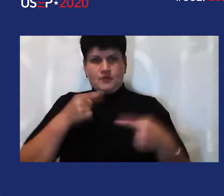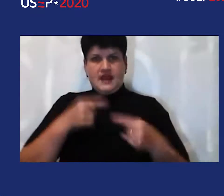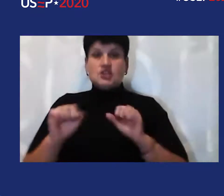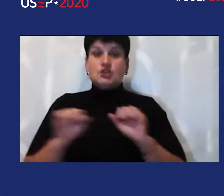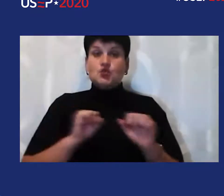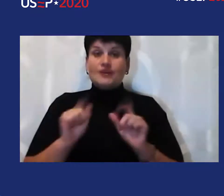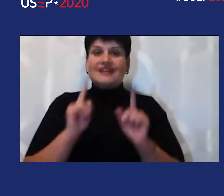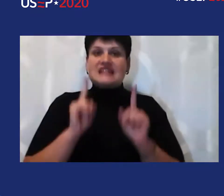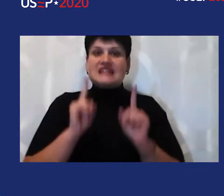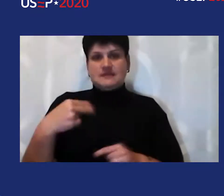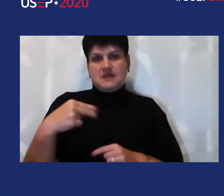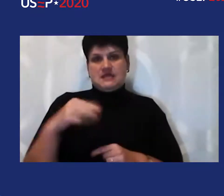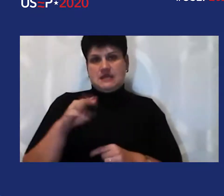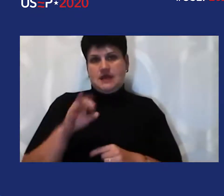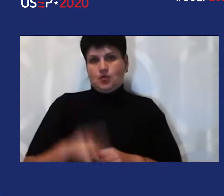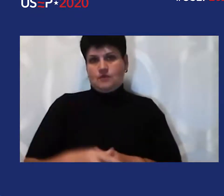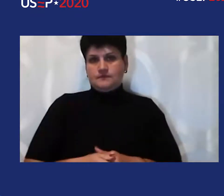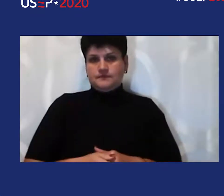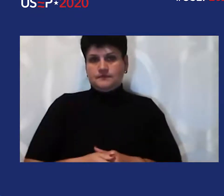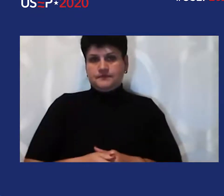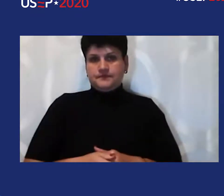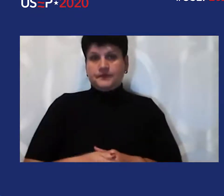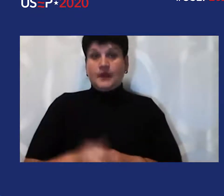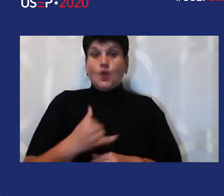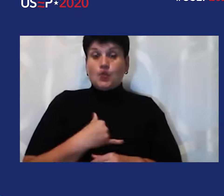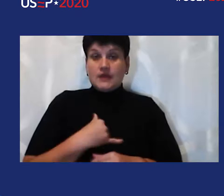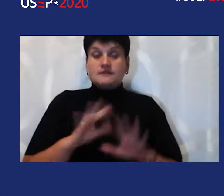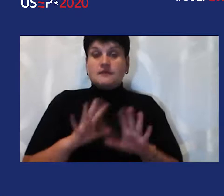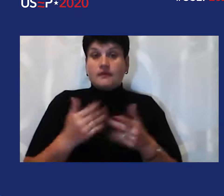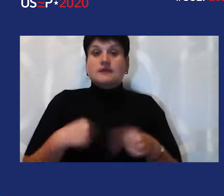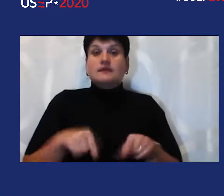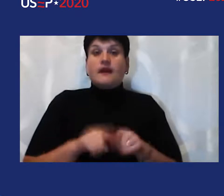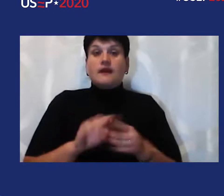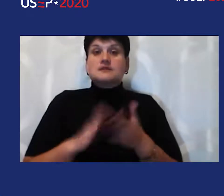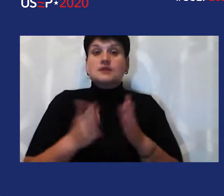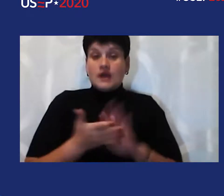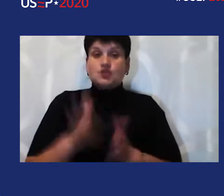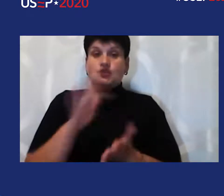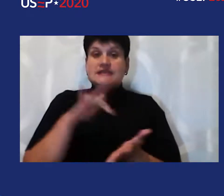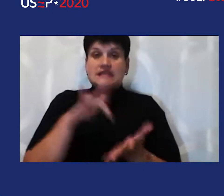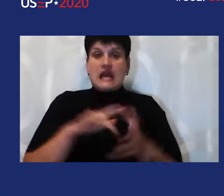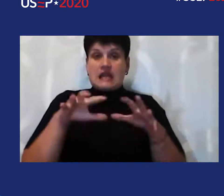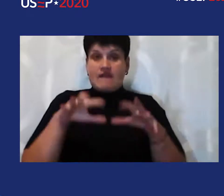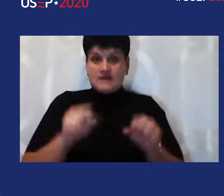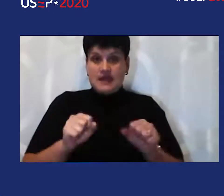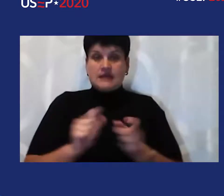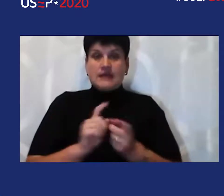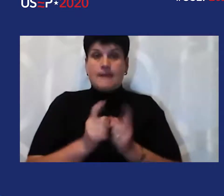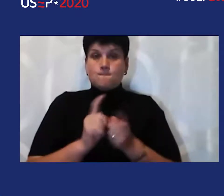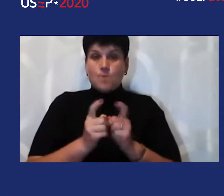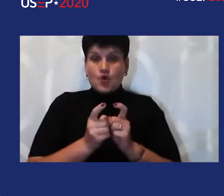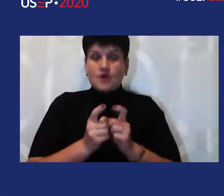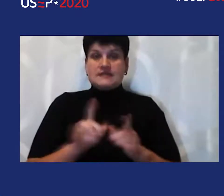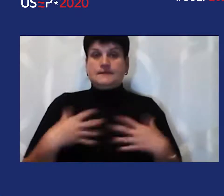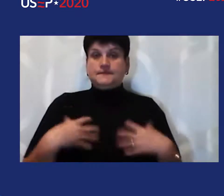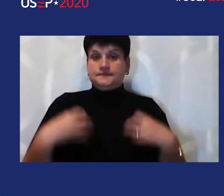mayors dared to criticize and to openly oppose the president